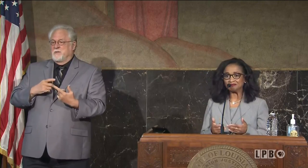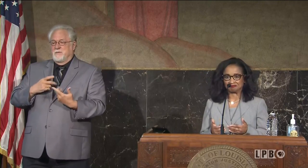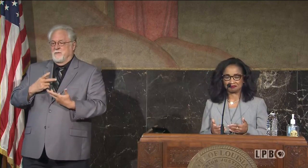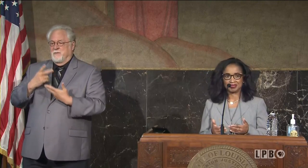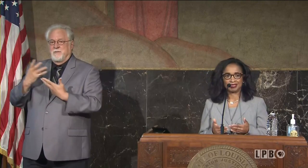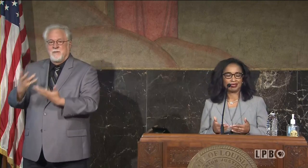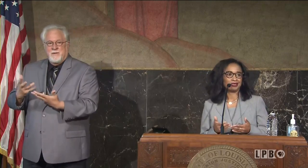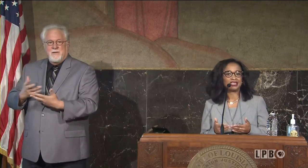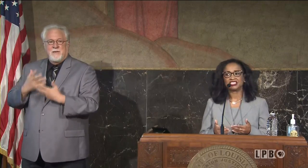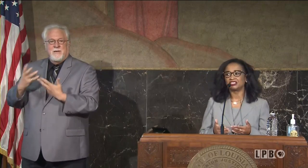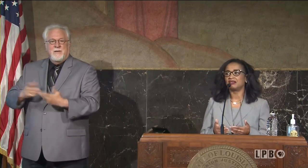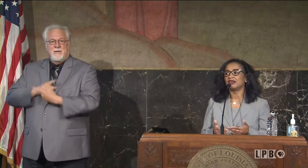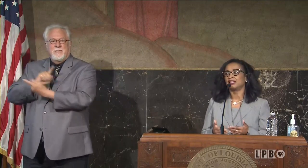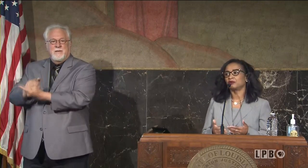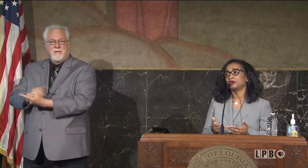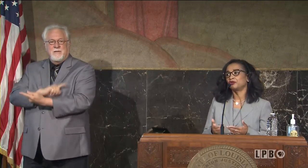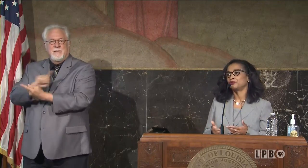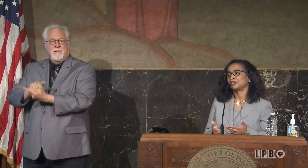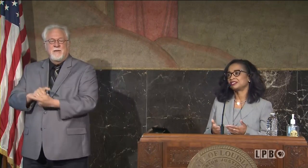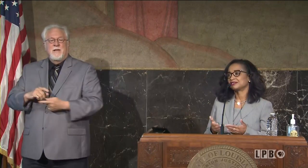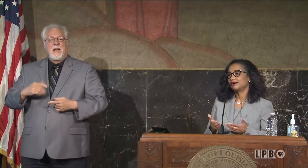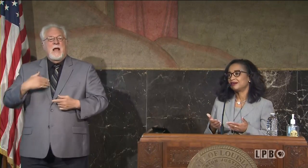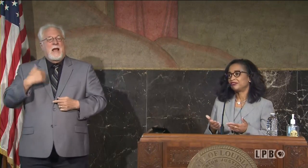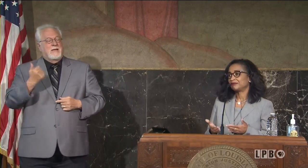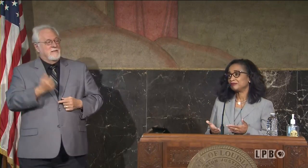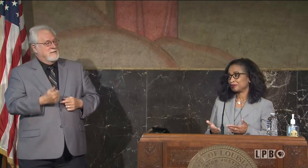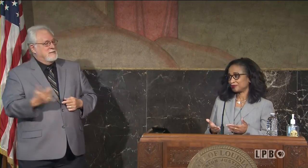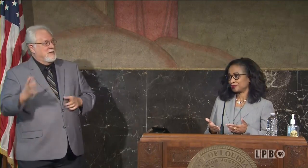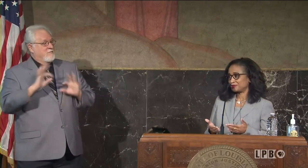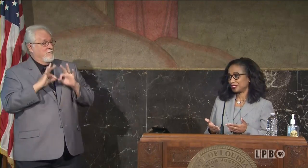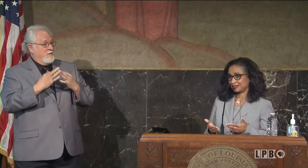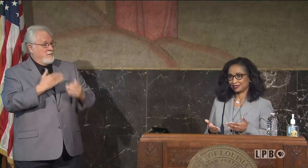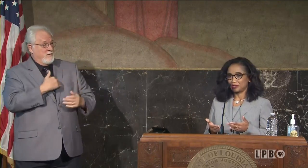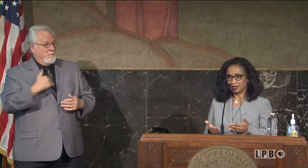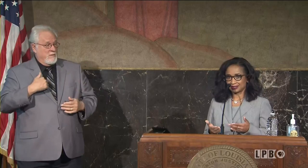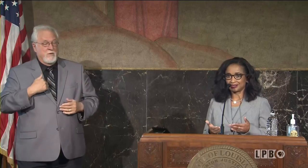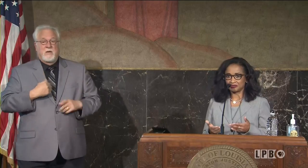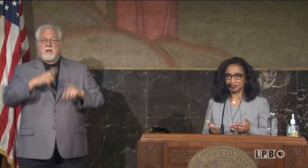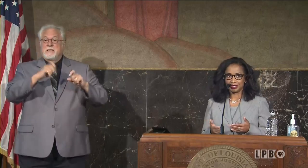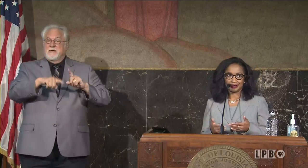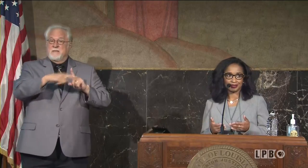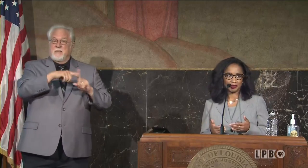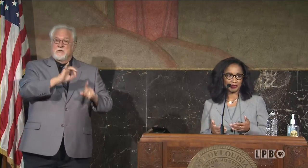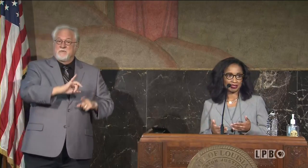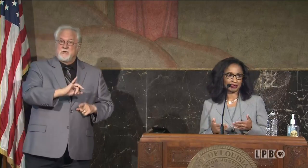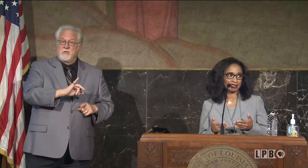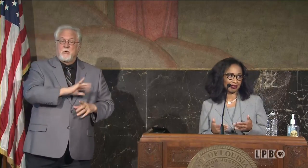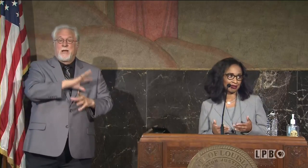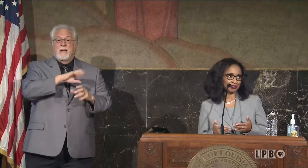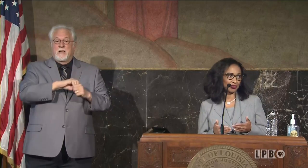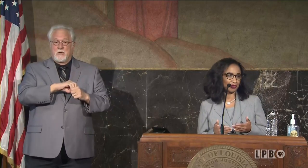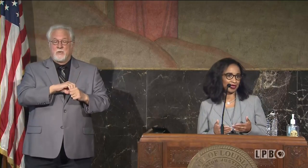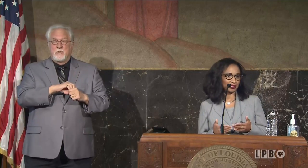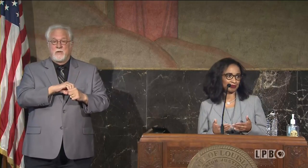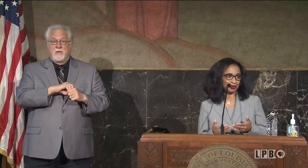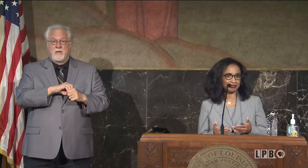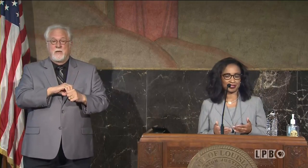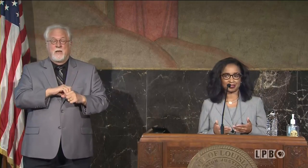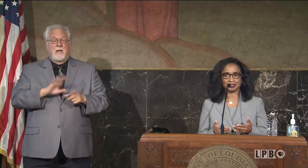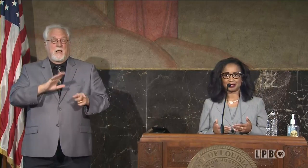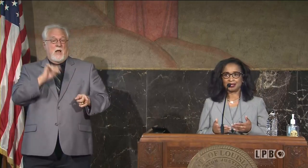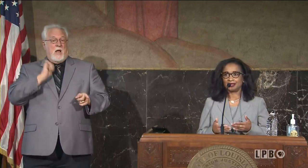at hand. In addition, there were numerous family members who tested positive, including an aunt who had